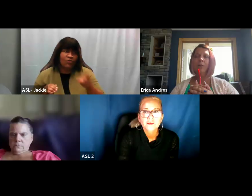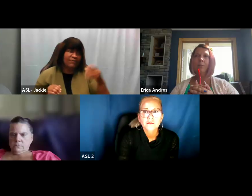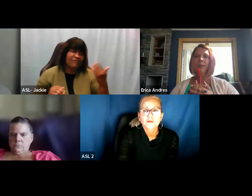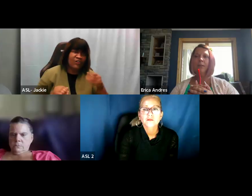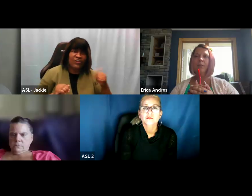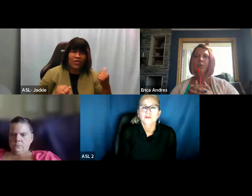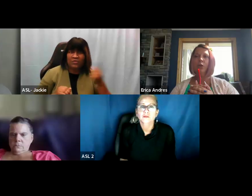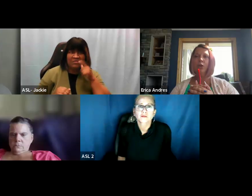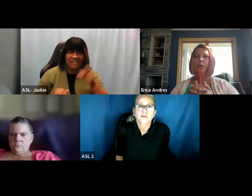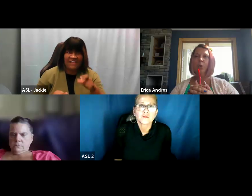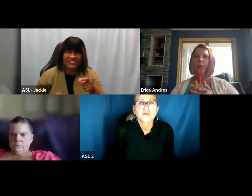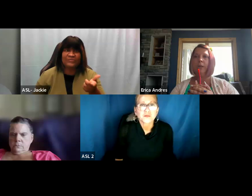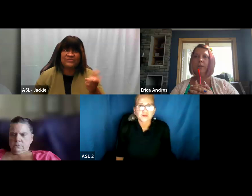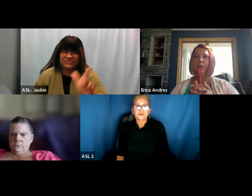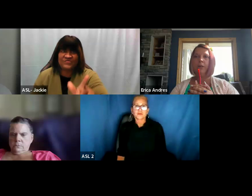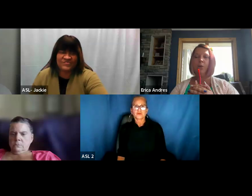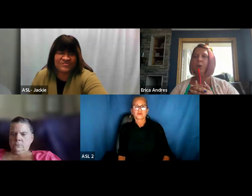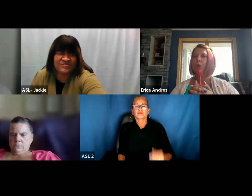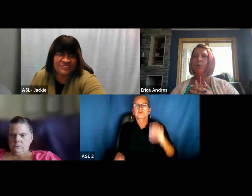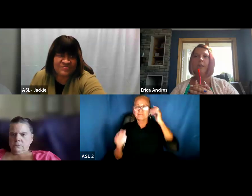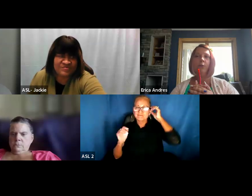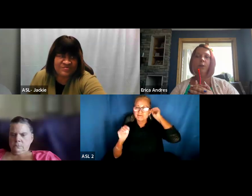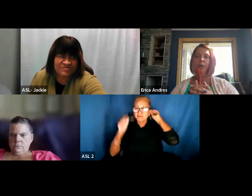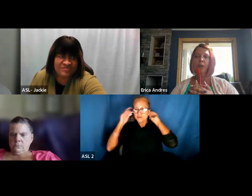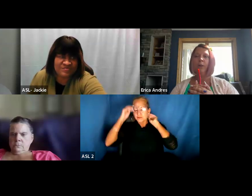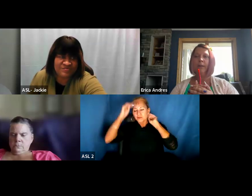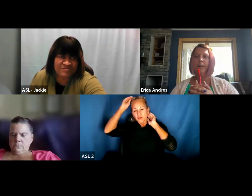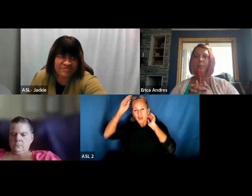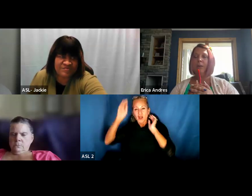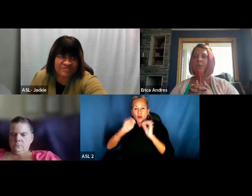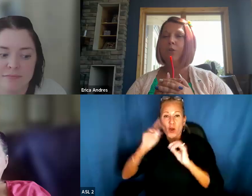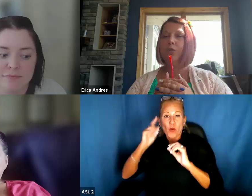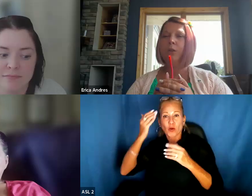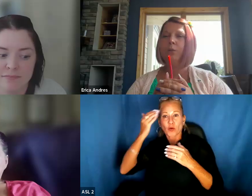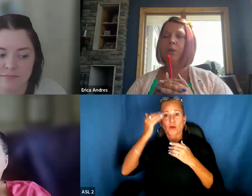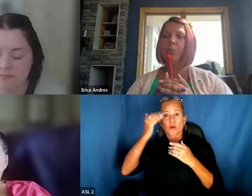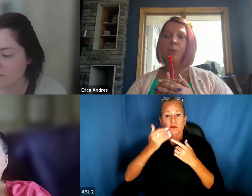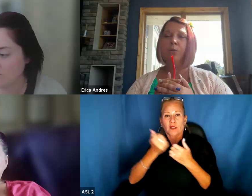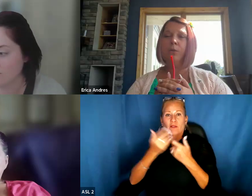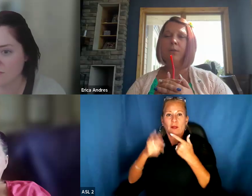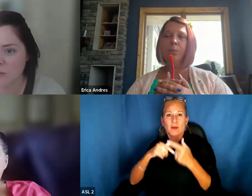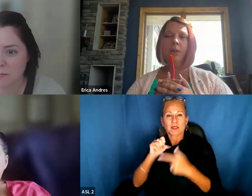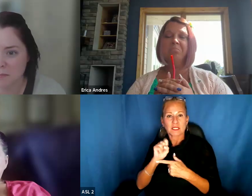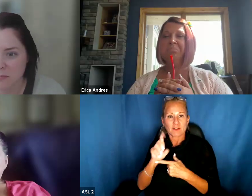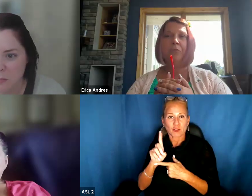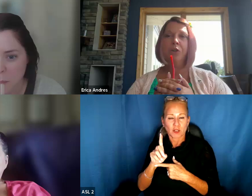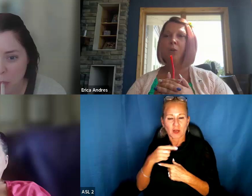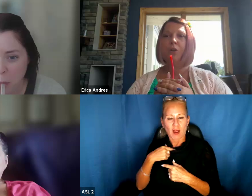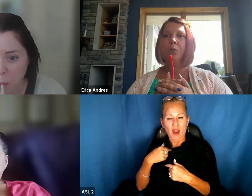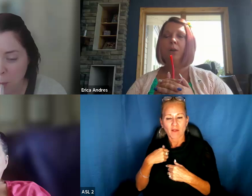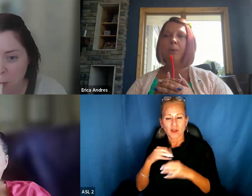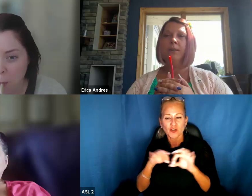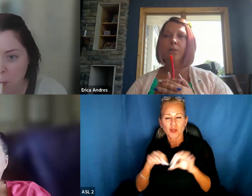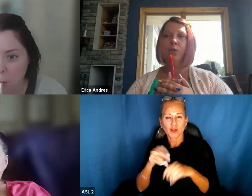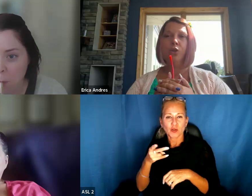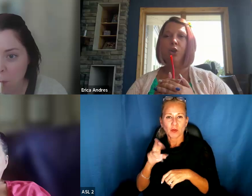no one comes into self-direction knowing it, right? No one knows how, no, I happen to have a degree in human resources, but generally you